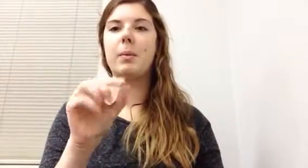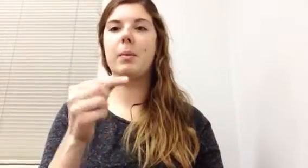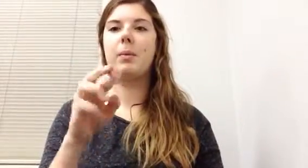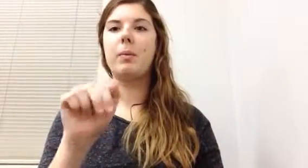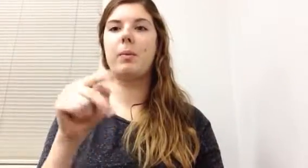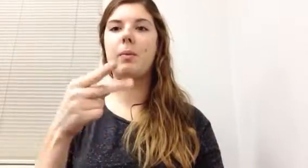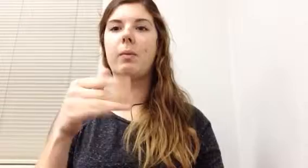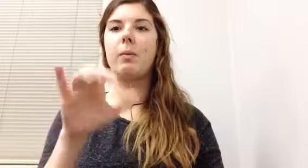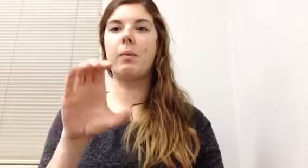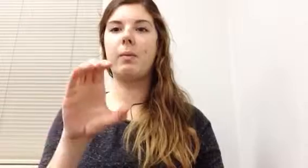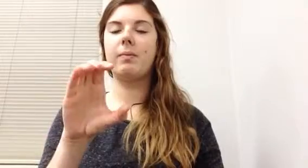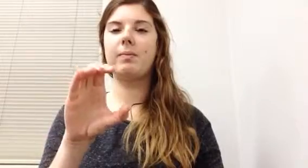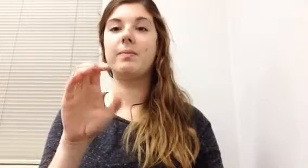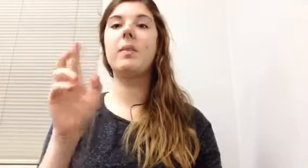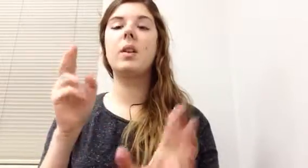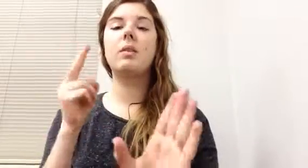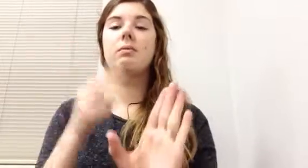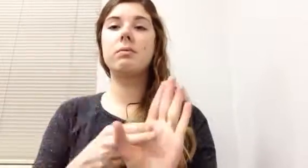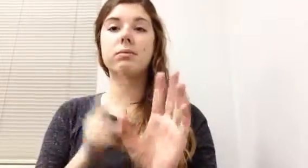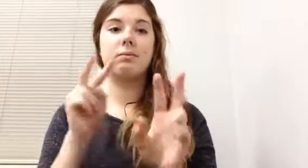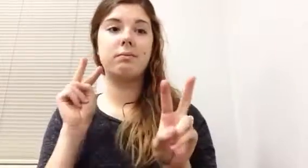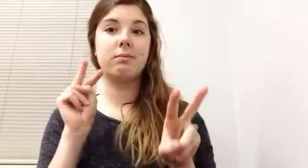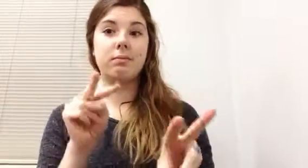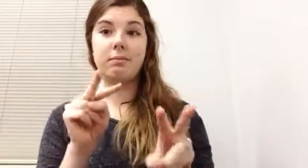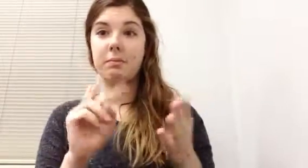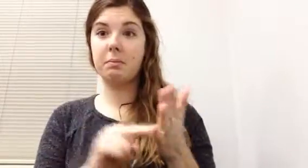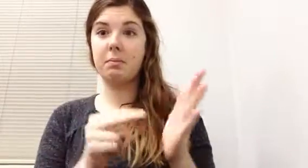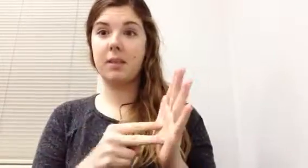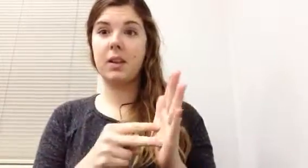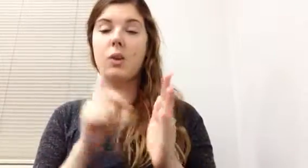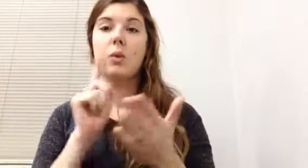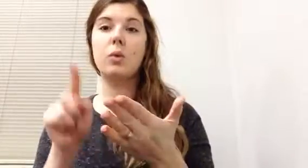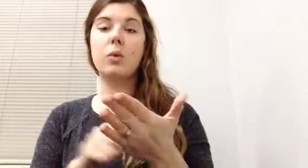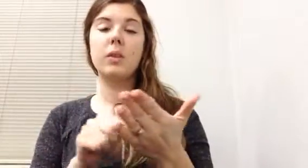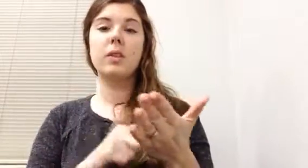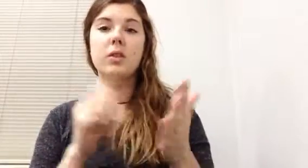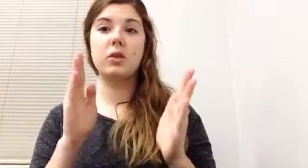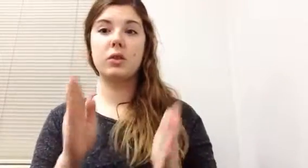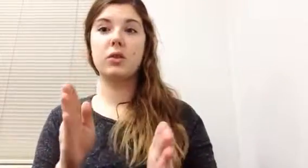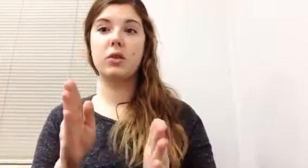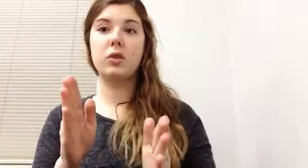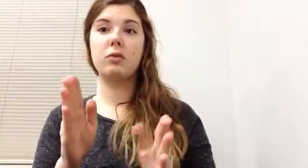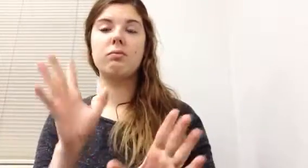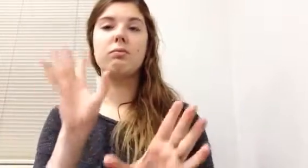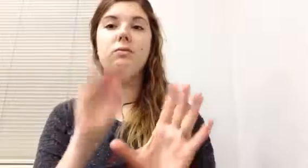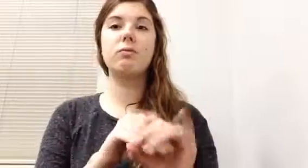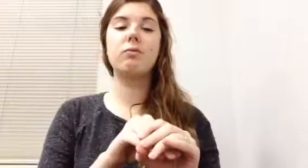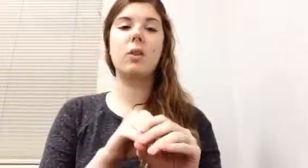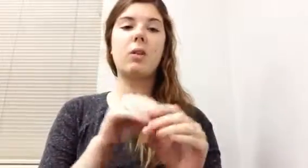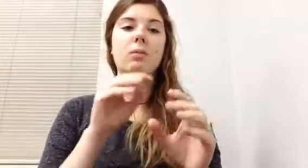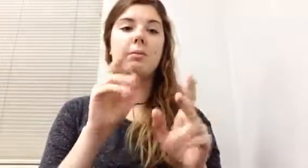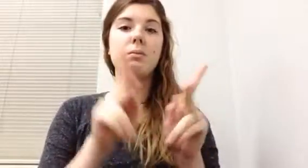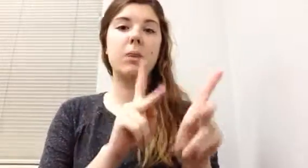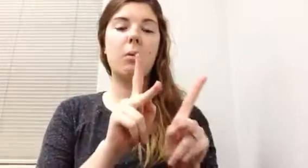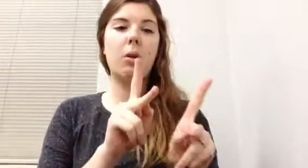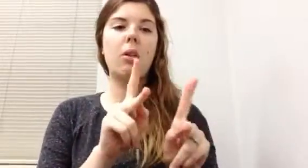Participant observation is when the researcher interacts directly with the population he or she is examining, kind of doing and